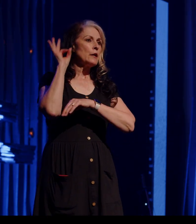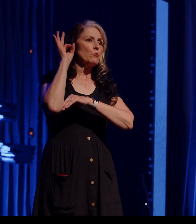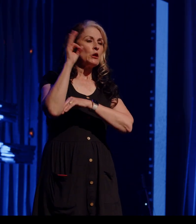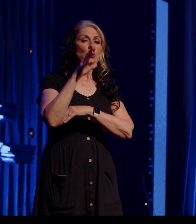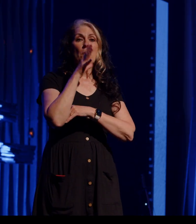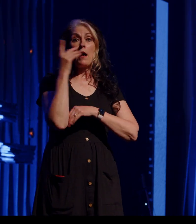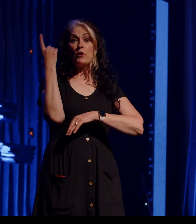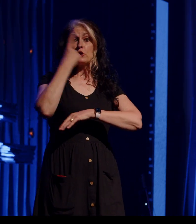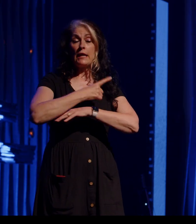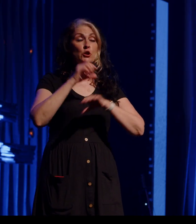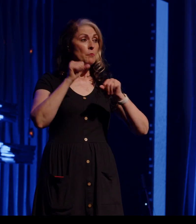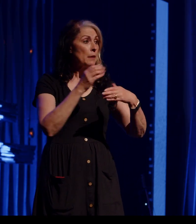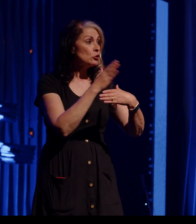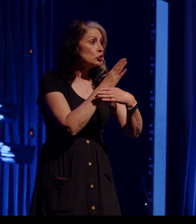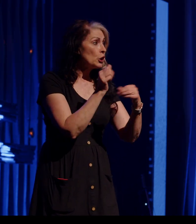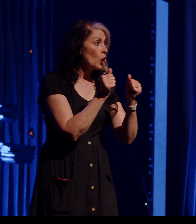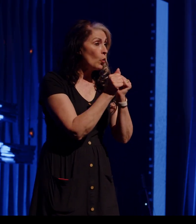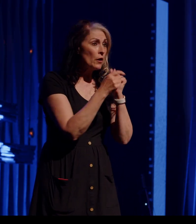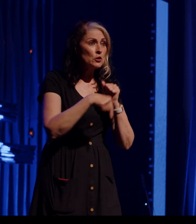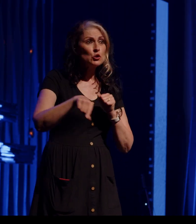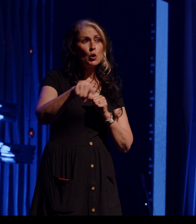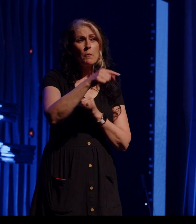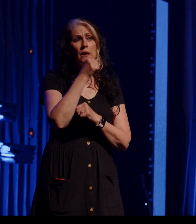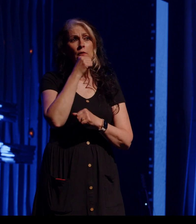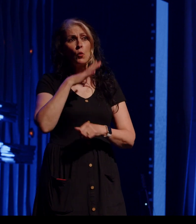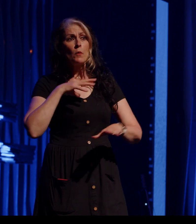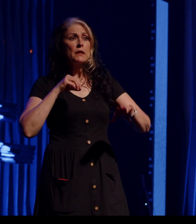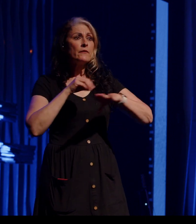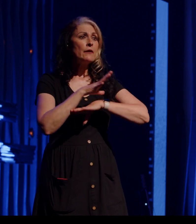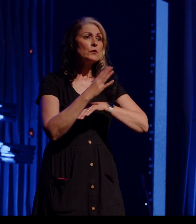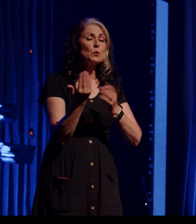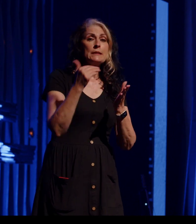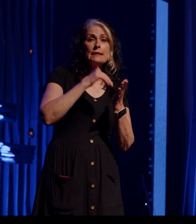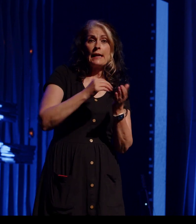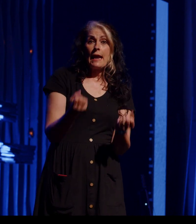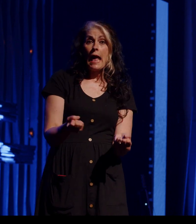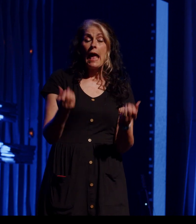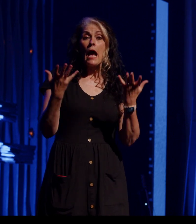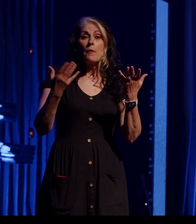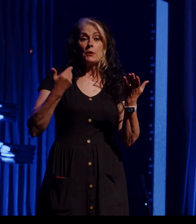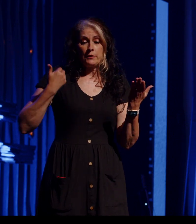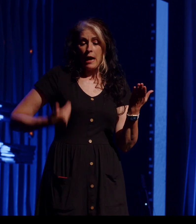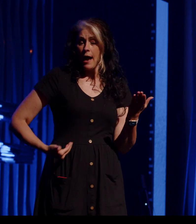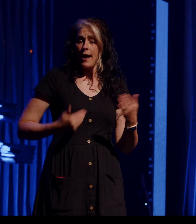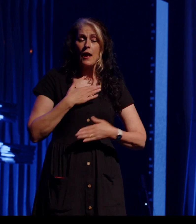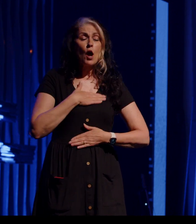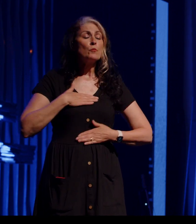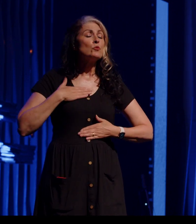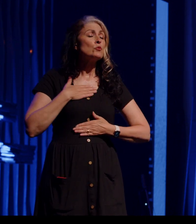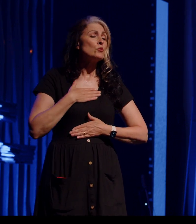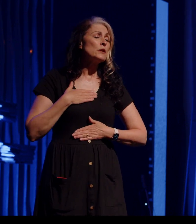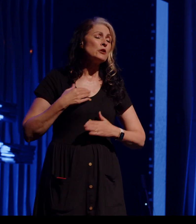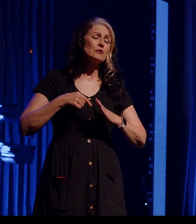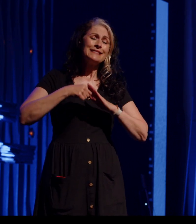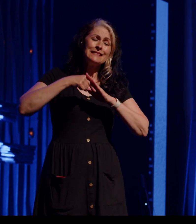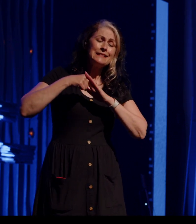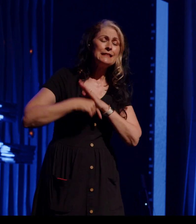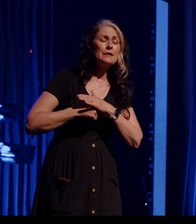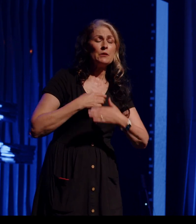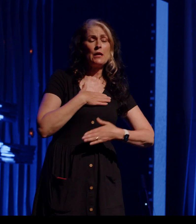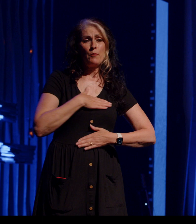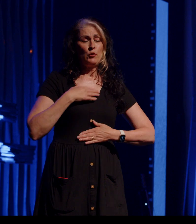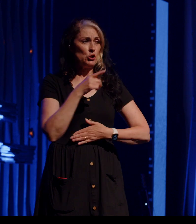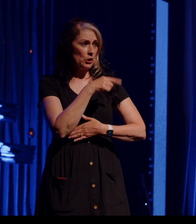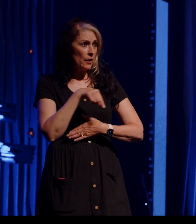Day, to be able to share with so many of the women of influence again how much I appreciate you, deeply appreciate